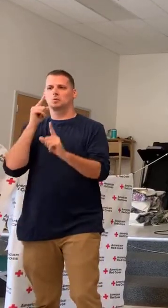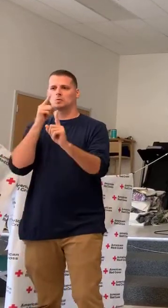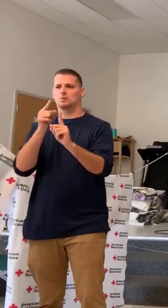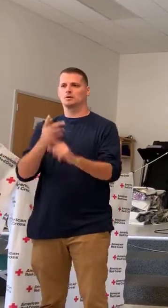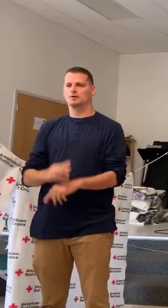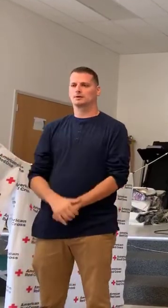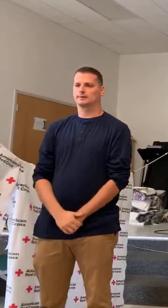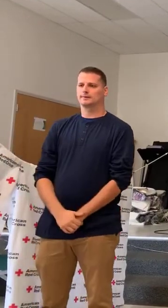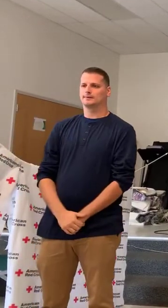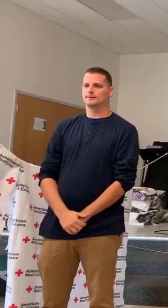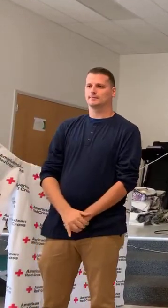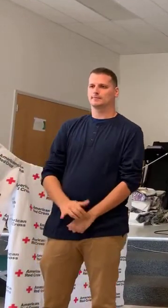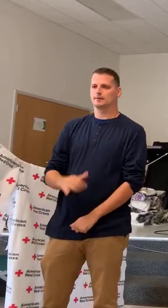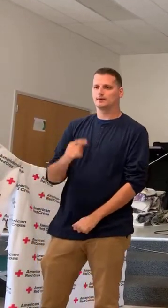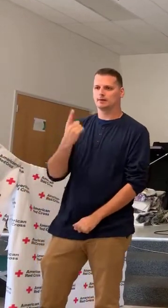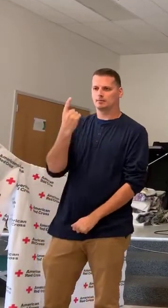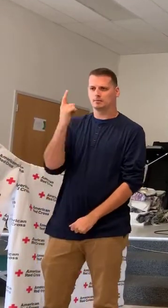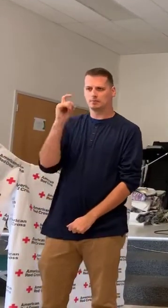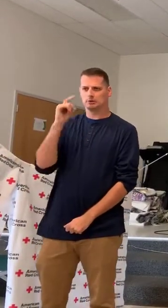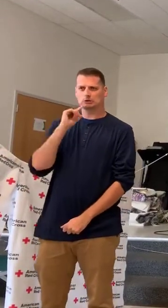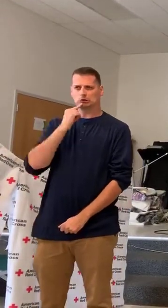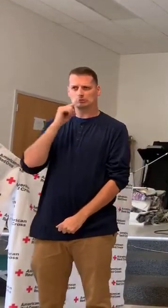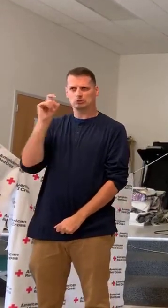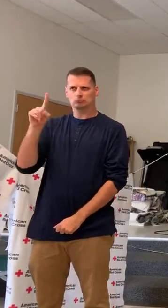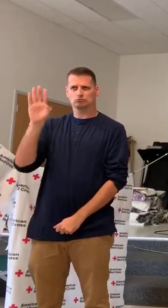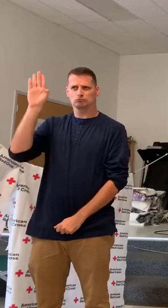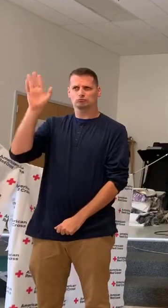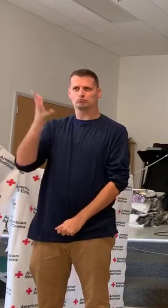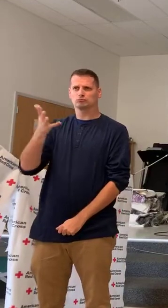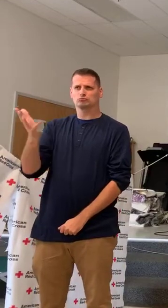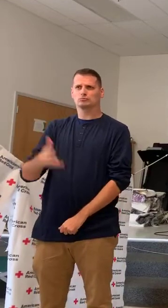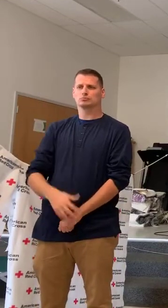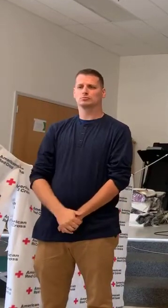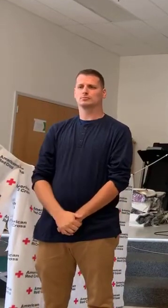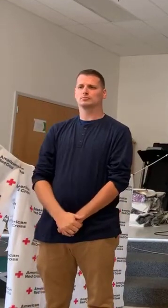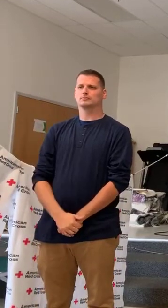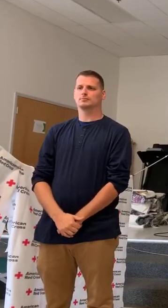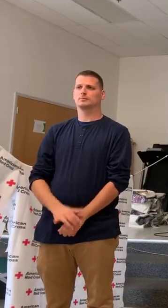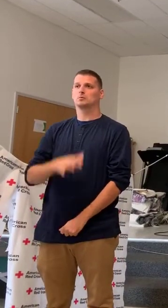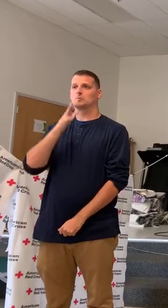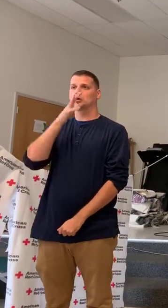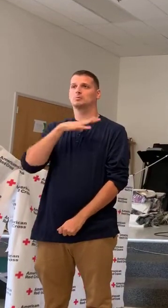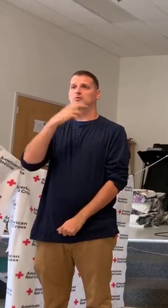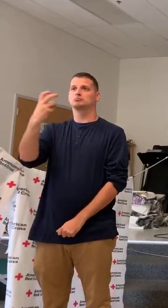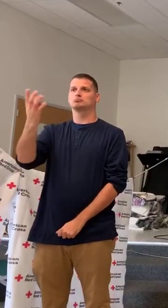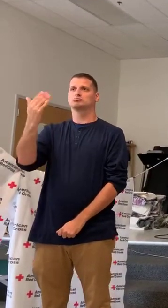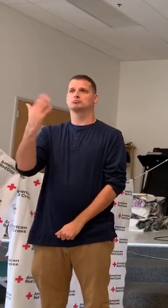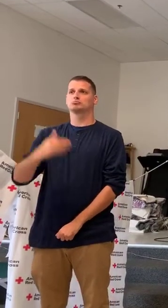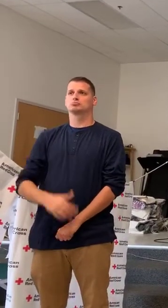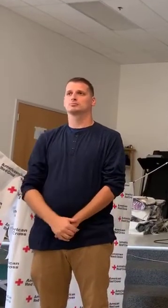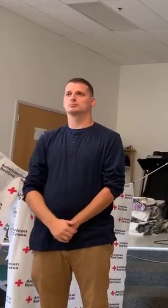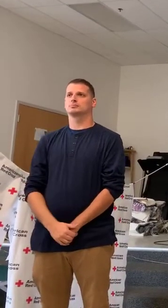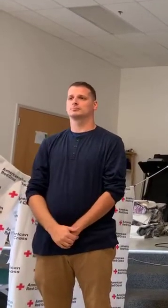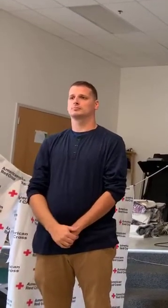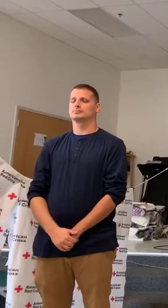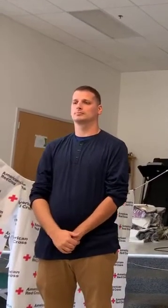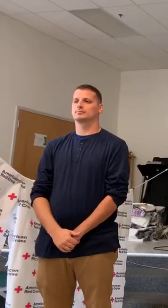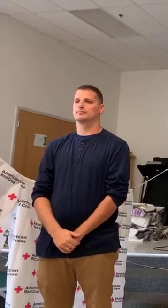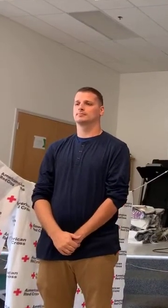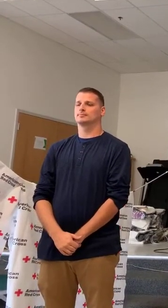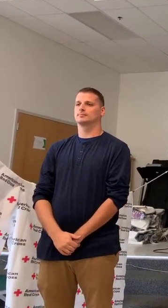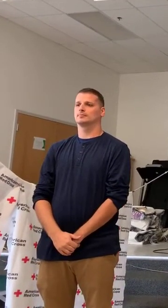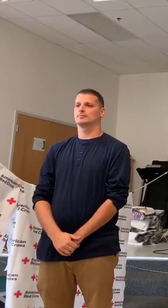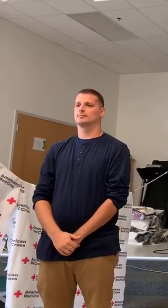There is one more pressing. Is it for everybody? Good one. Go ahead, ma'am. When a fire starts, do they hit it right